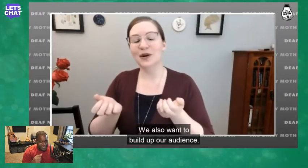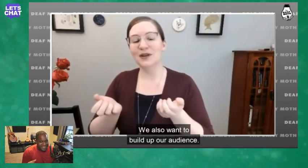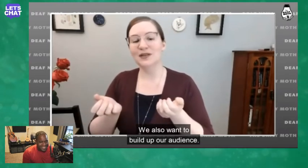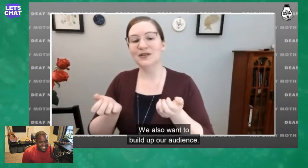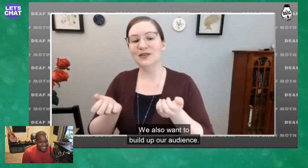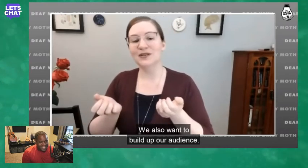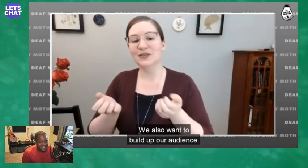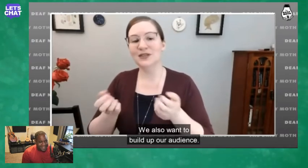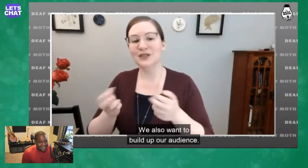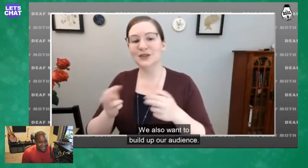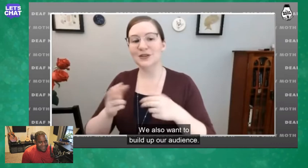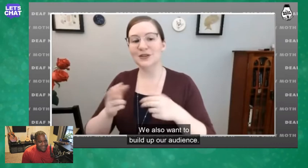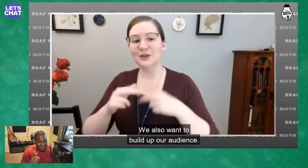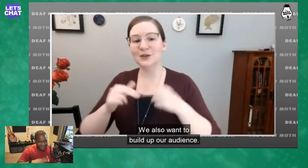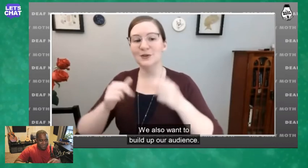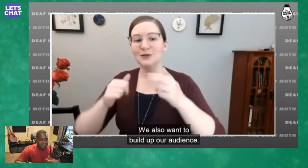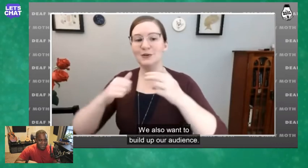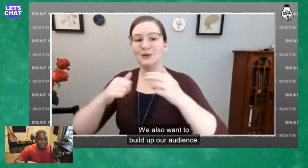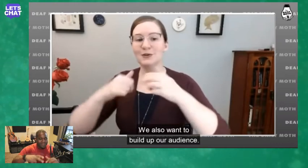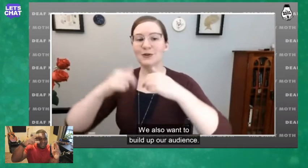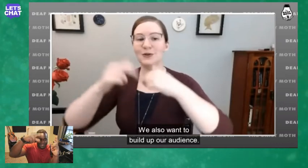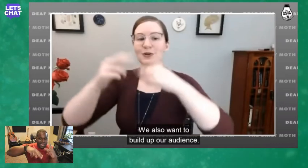okay, to